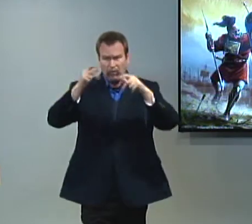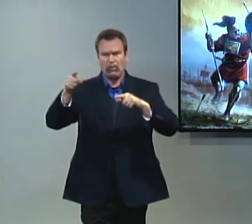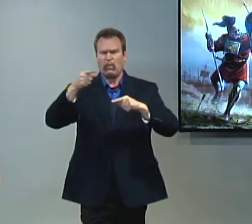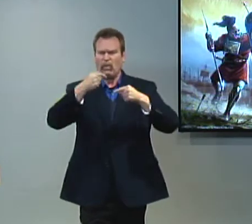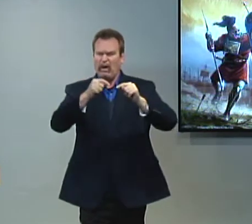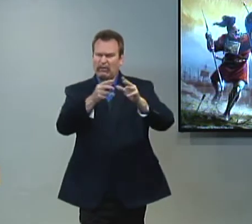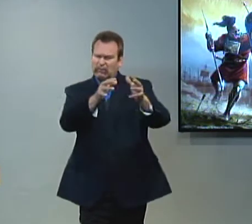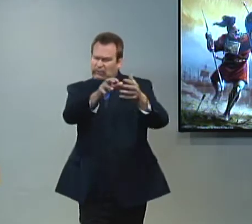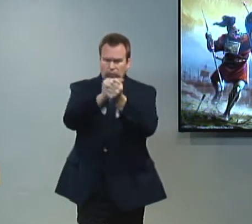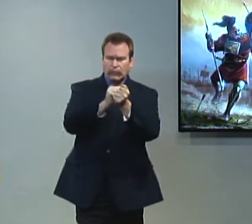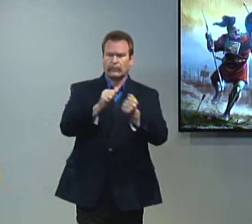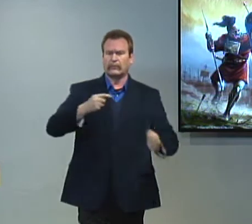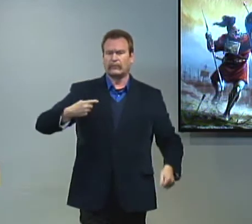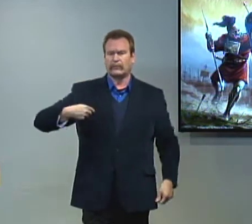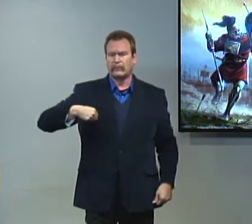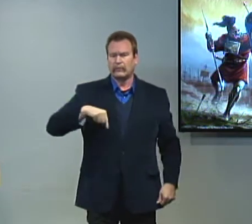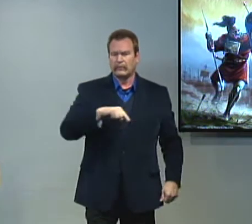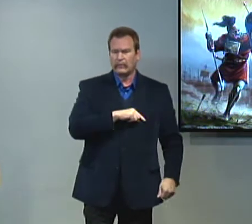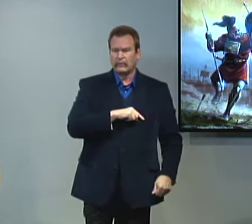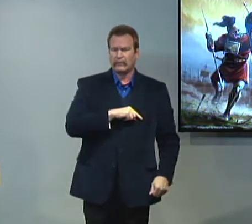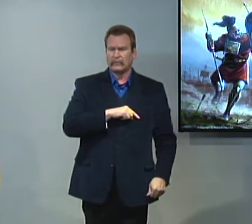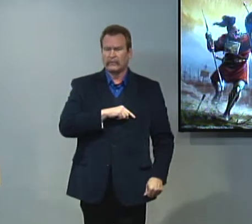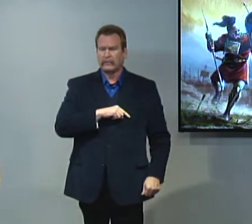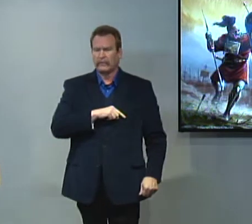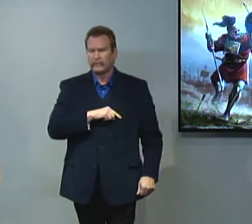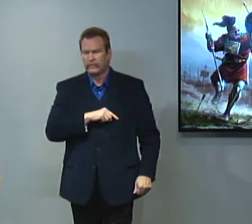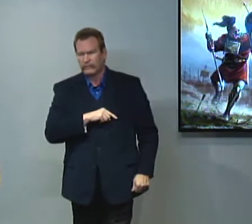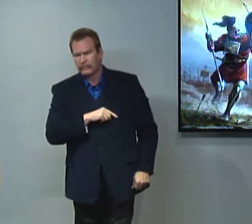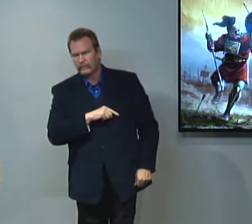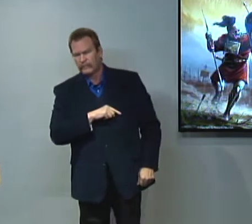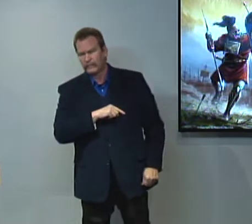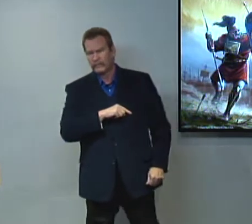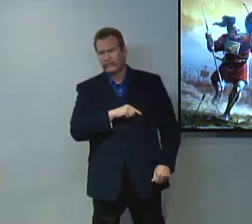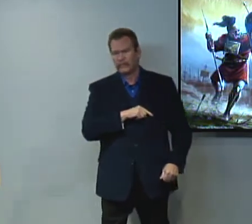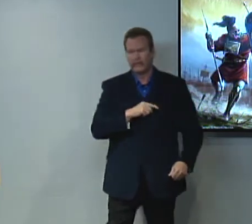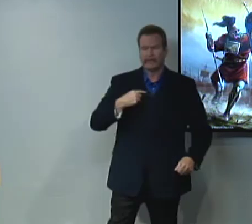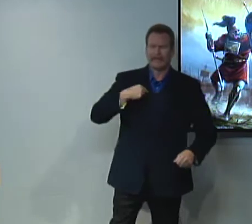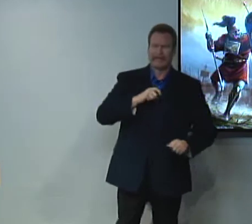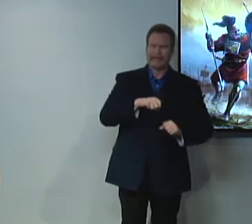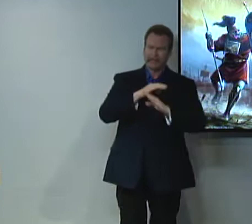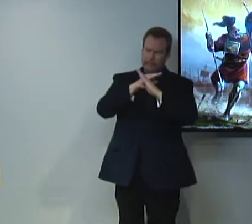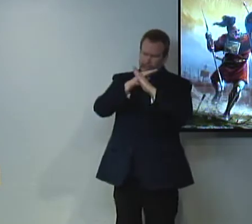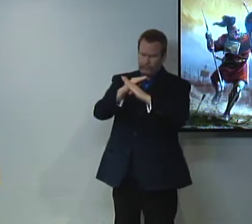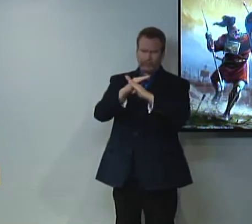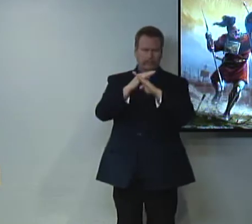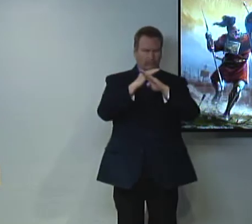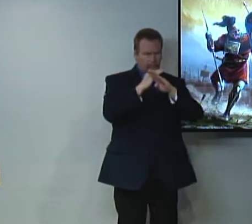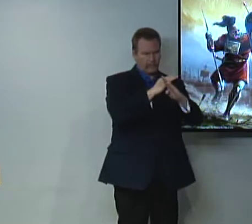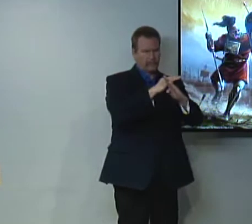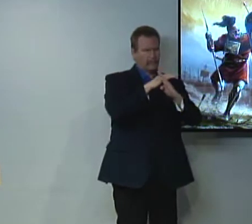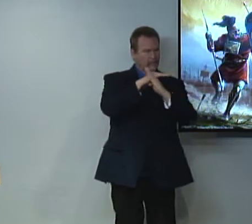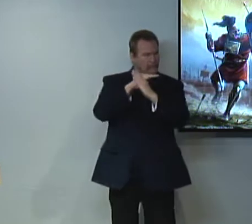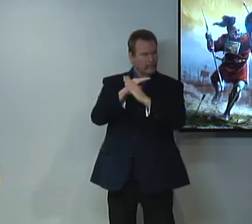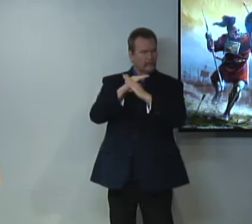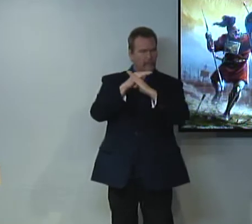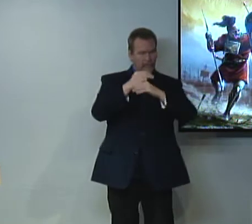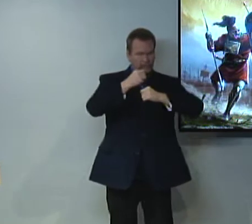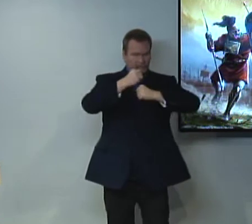we have against our enemy, the devil, who wants to control us, who wants to conquer us. So we need